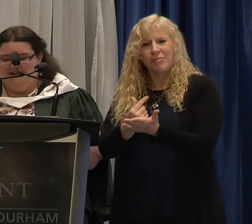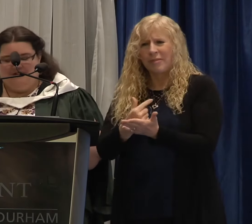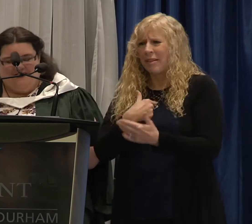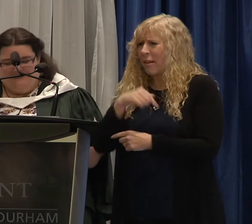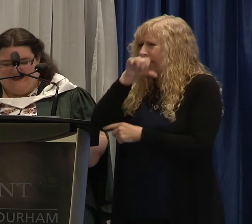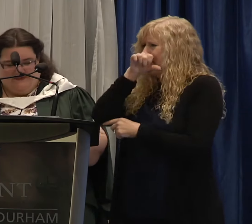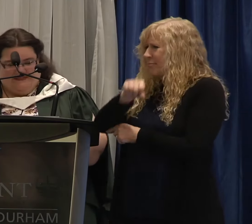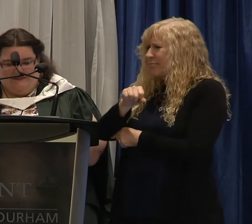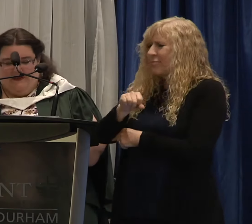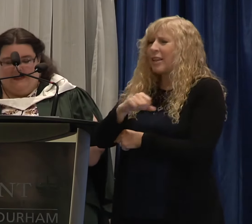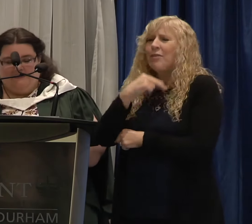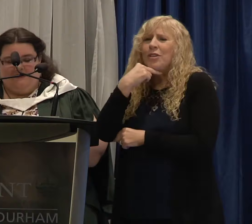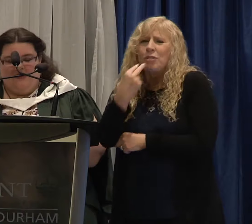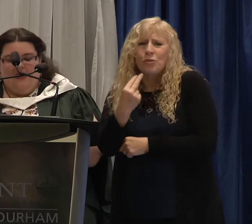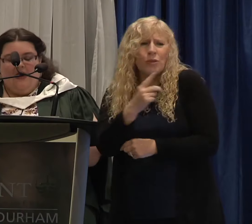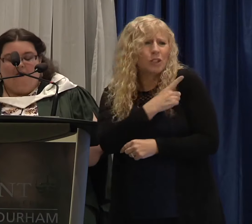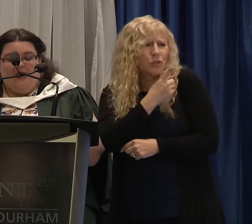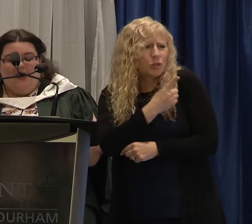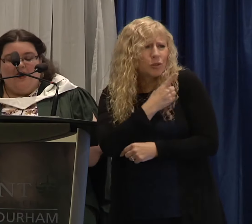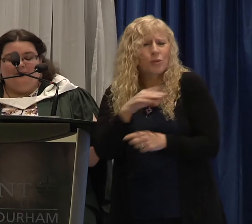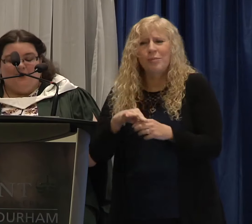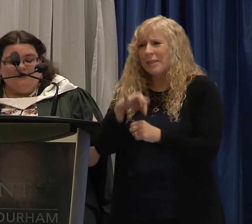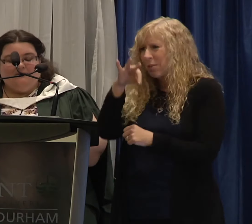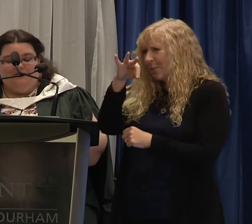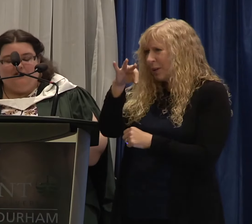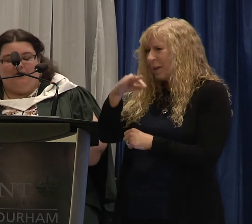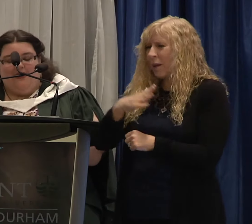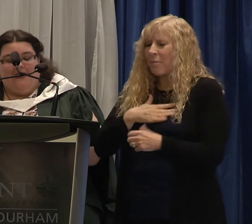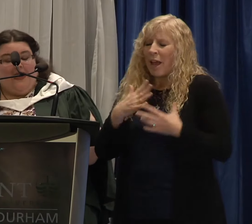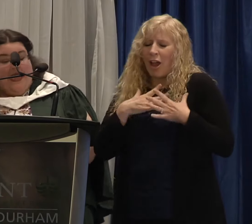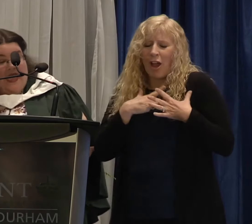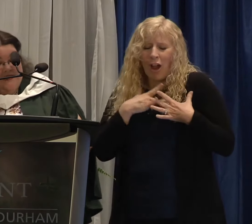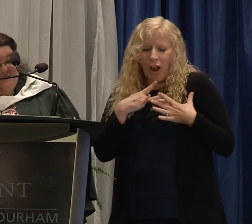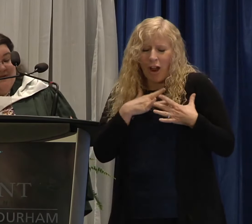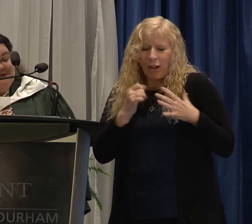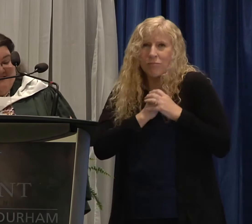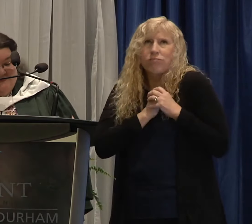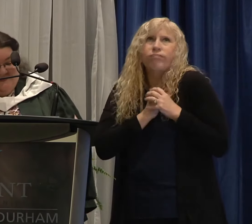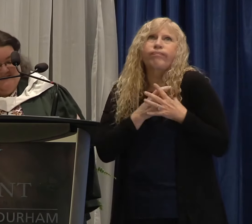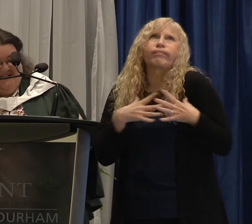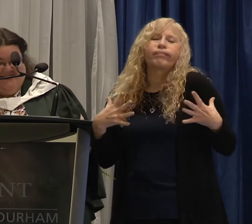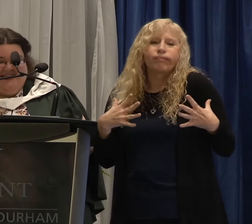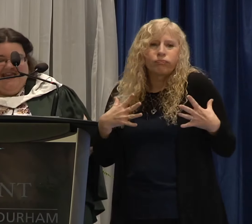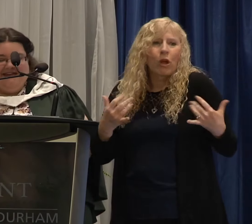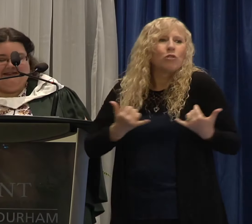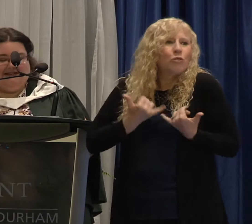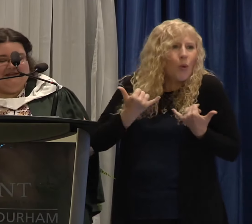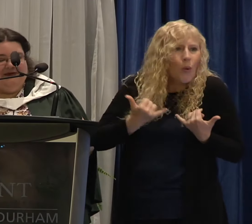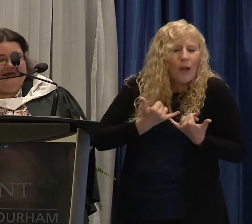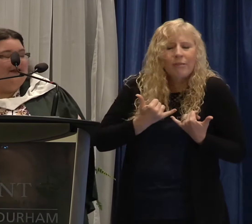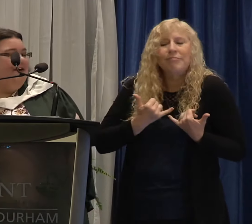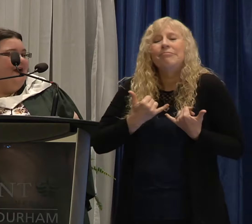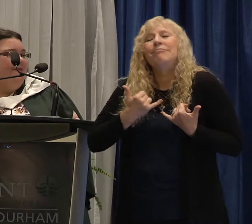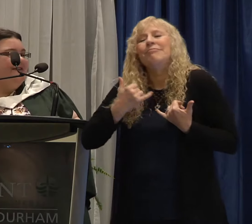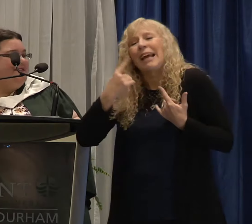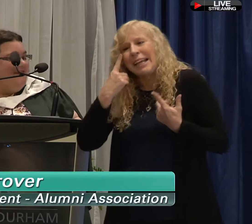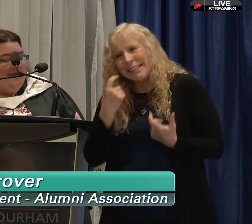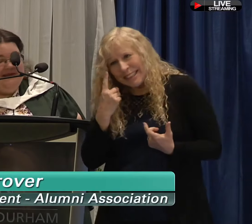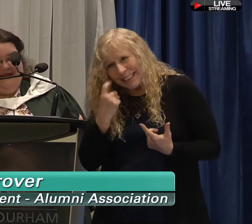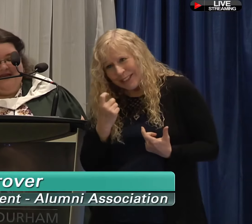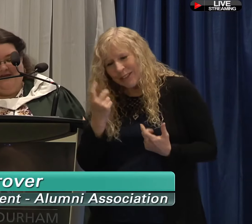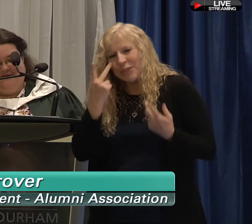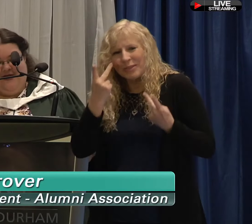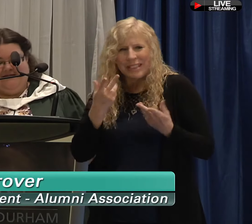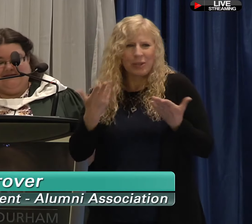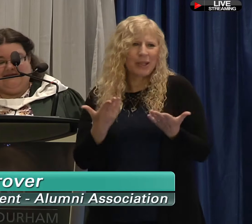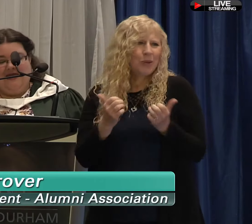love Trent Durham's spirit. My heart bursts with joy and a few tears to see you here amongst